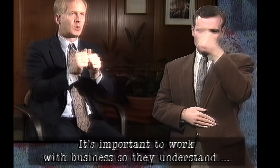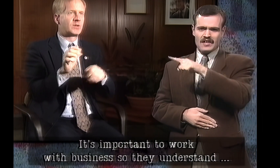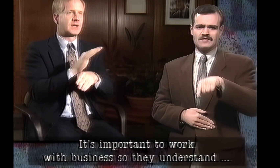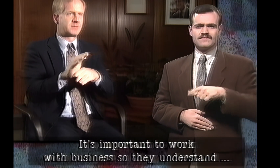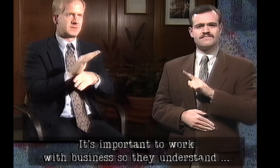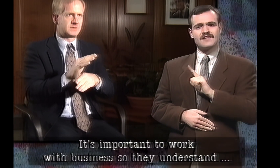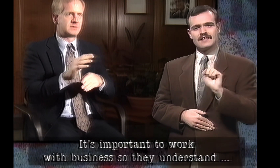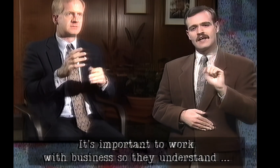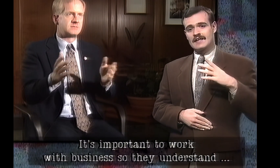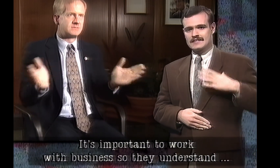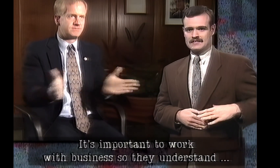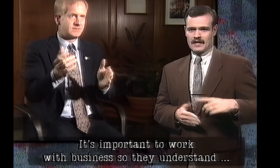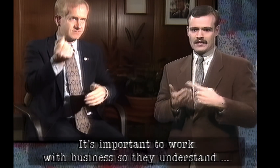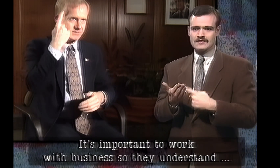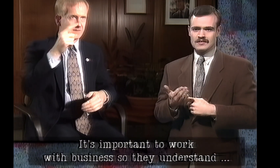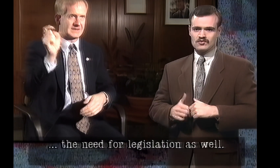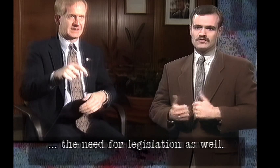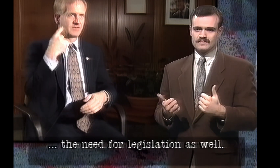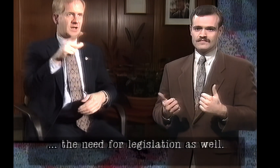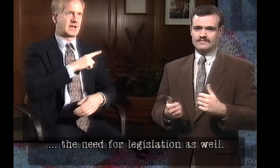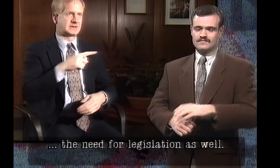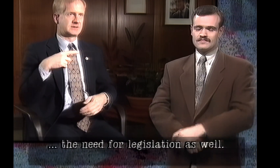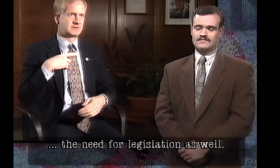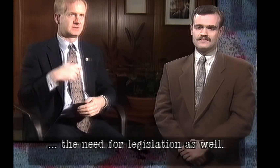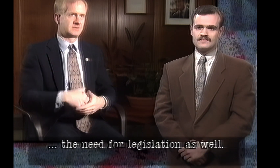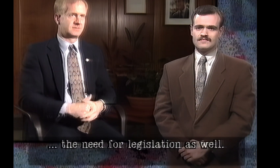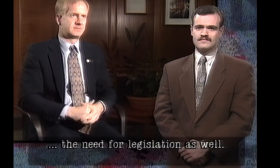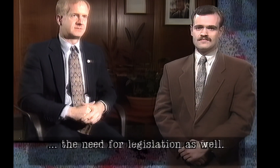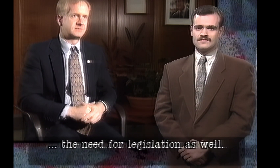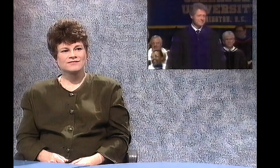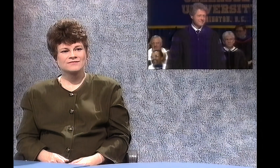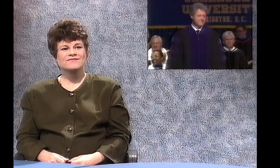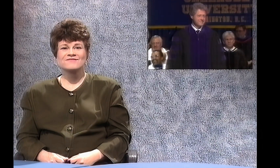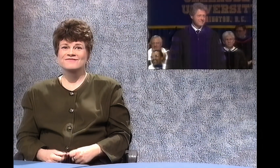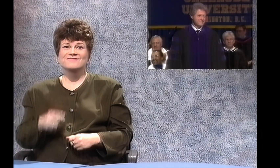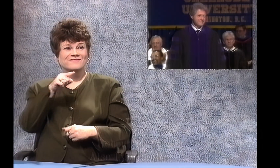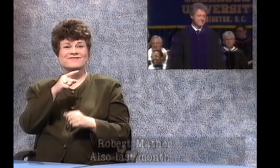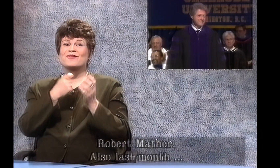work with business so they understand the need for legislation as well.